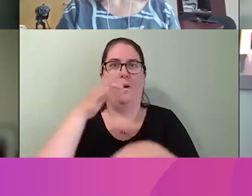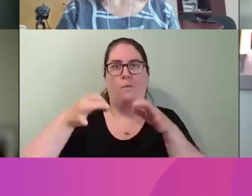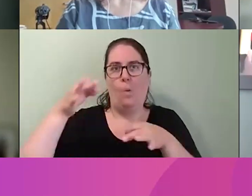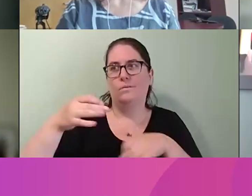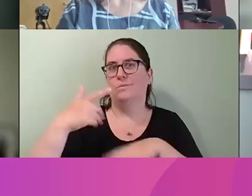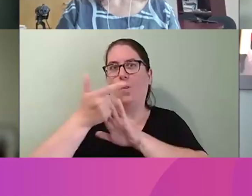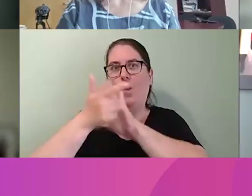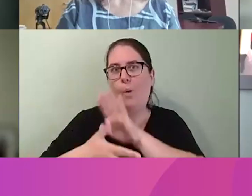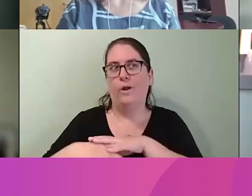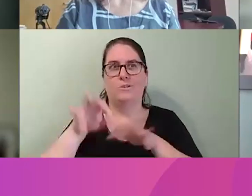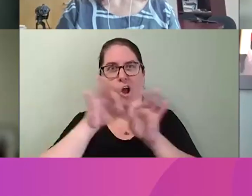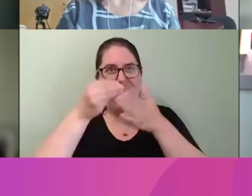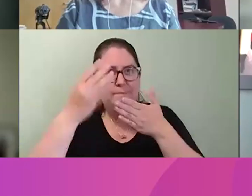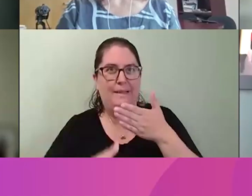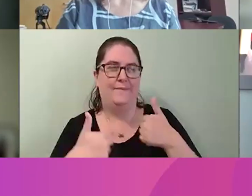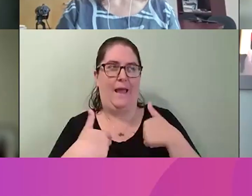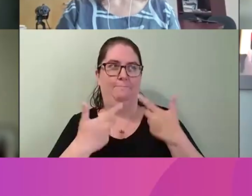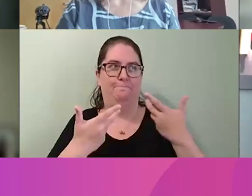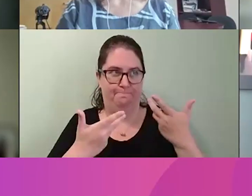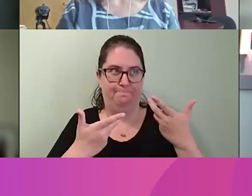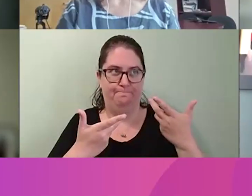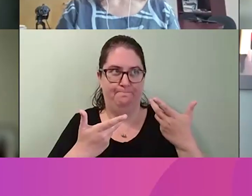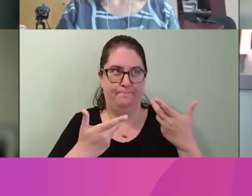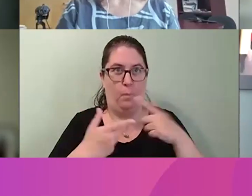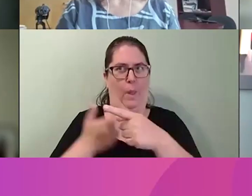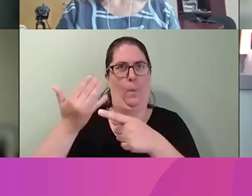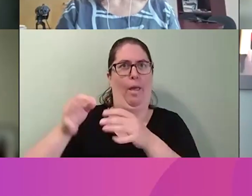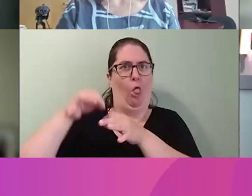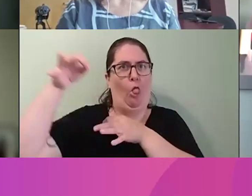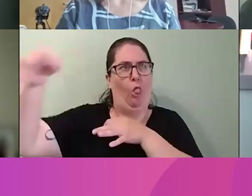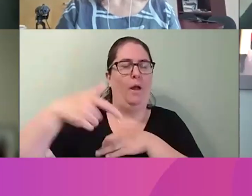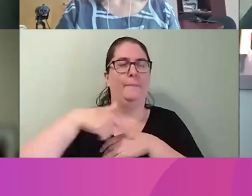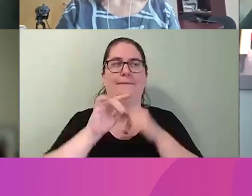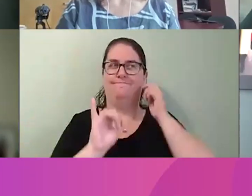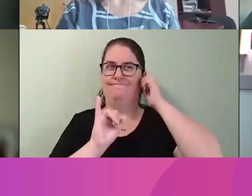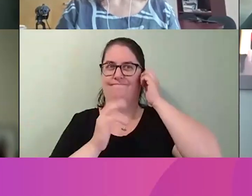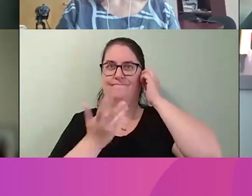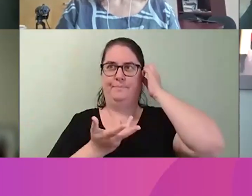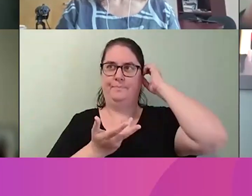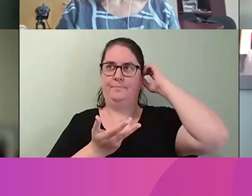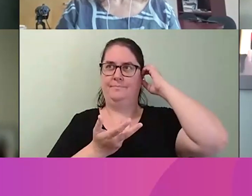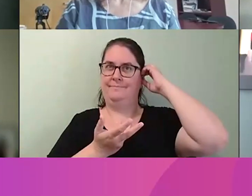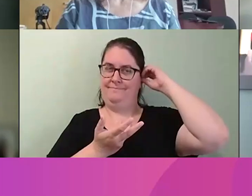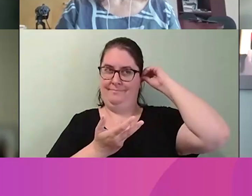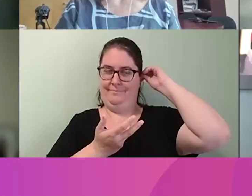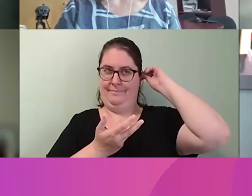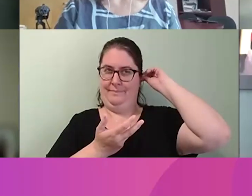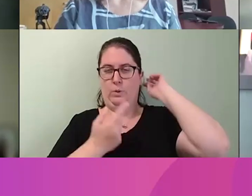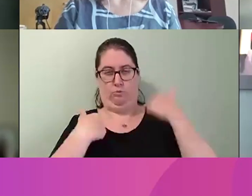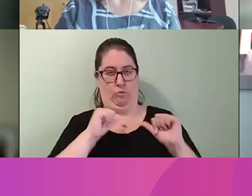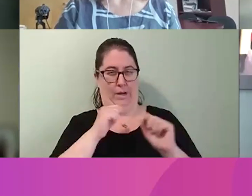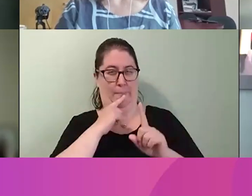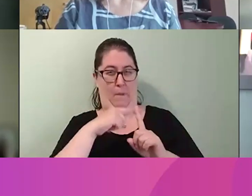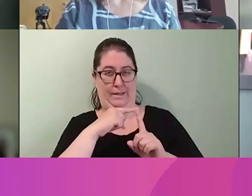services, costs of legal fees, long court wait times, that sort of thing. So we found there was a lot of